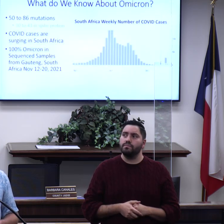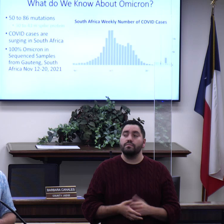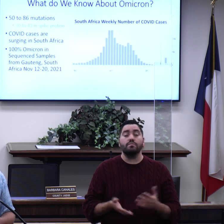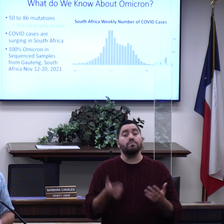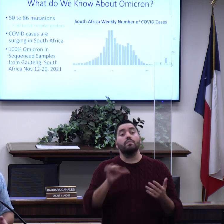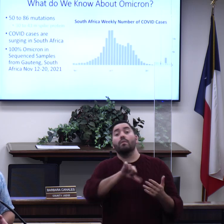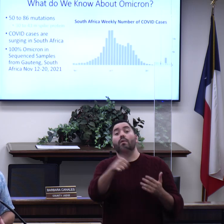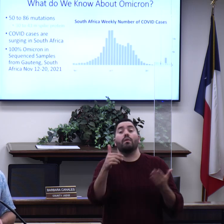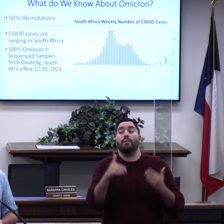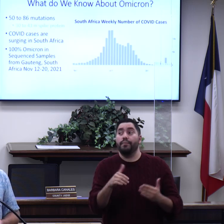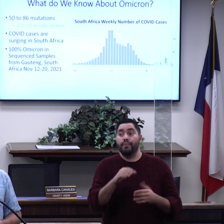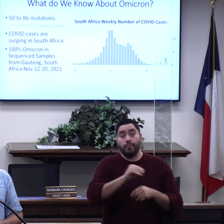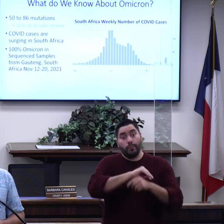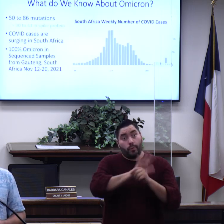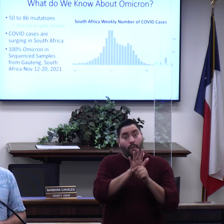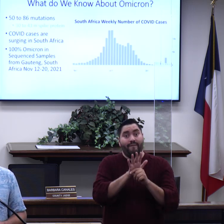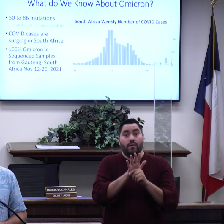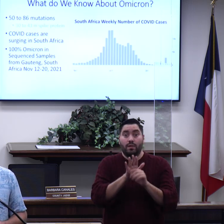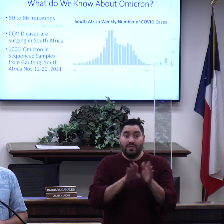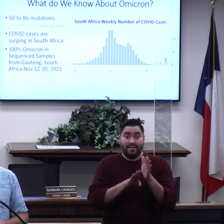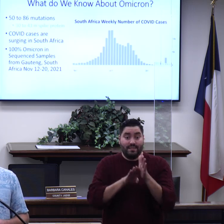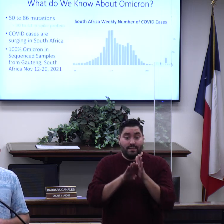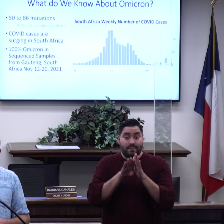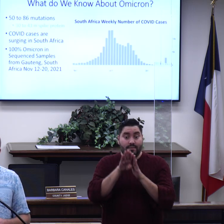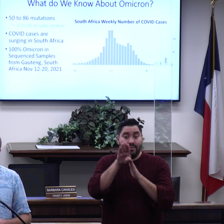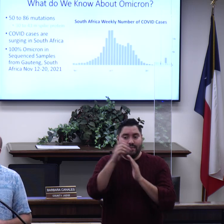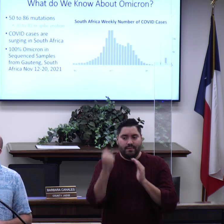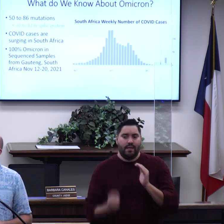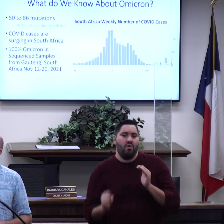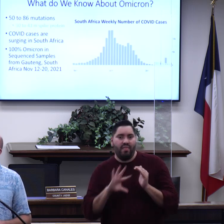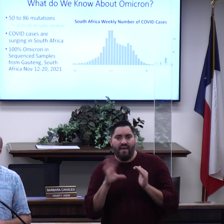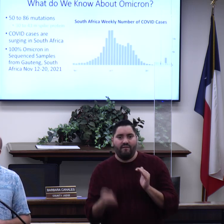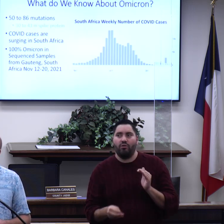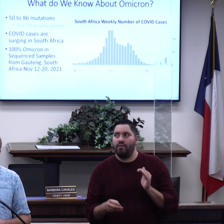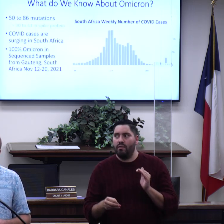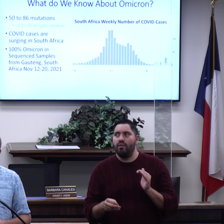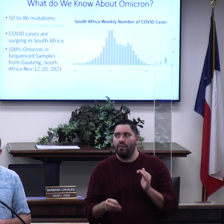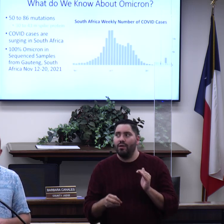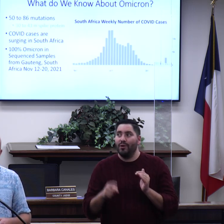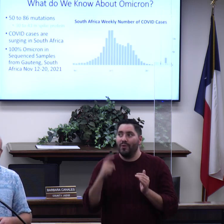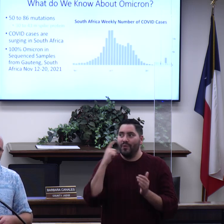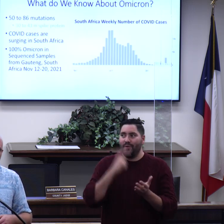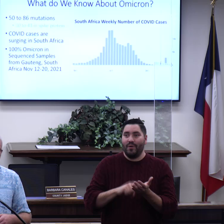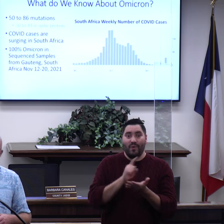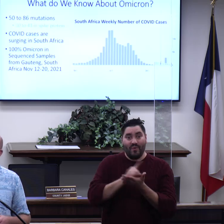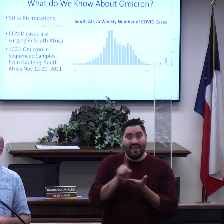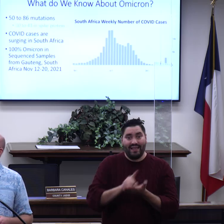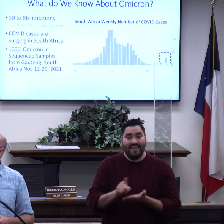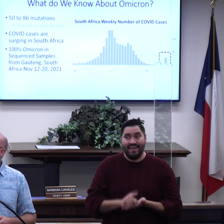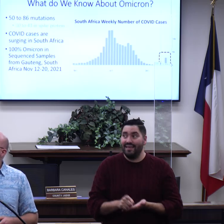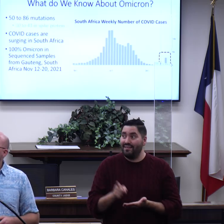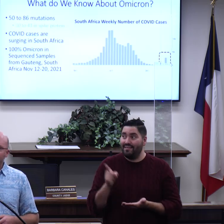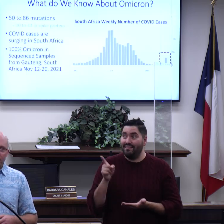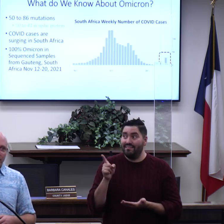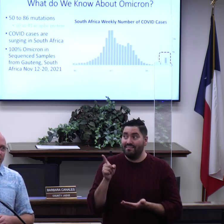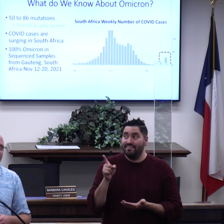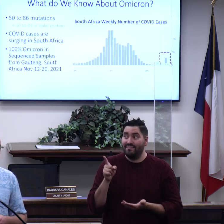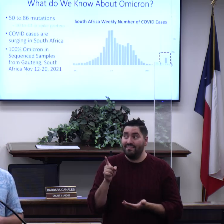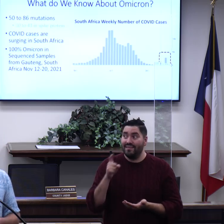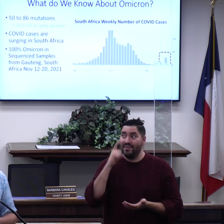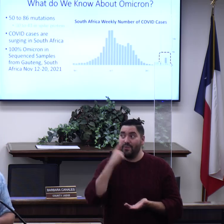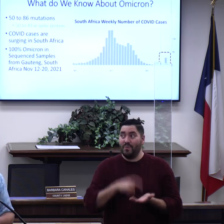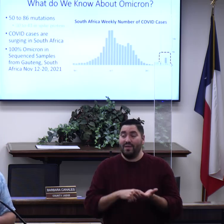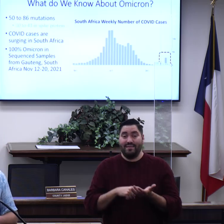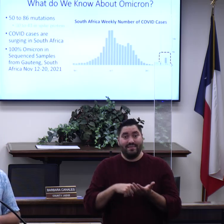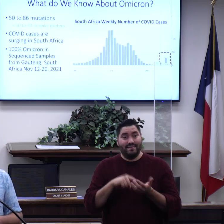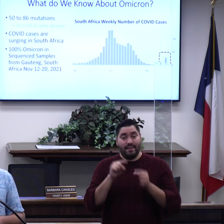know? COVID cases are surging in South Africa. This graphic shows the weekly number of cases. Click. You can see right there in